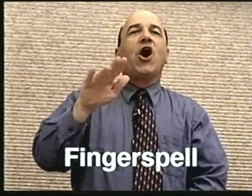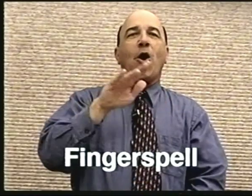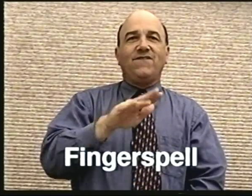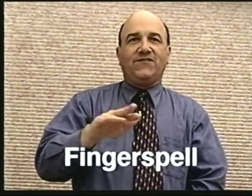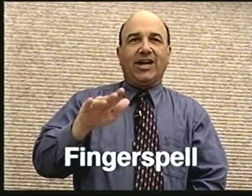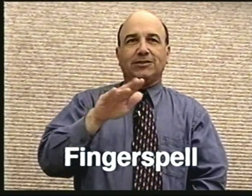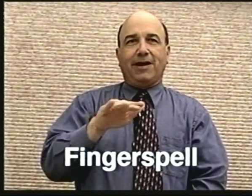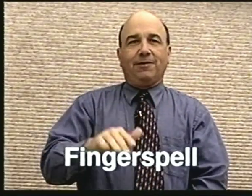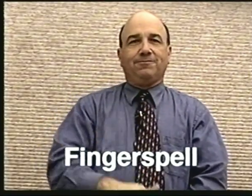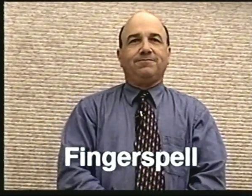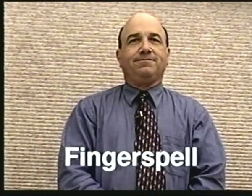on fingerspelling.